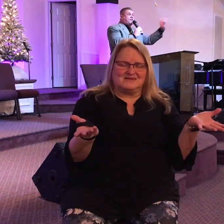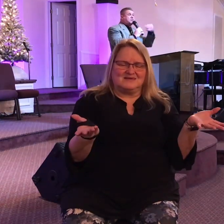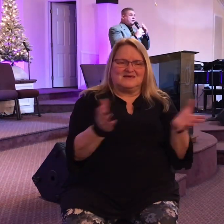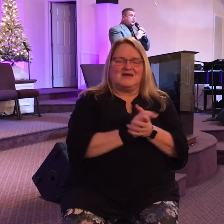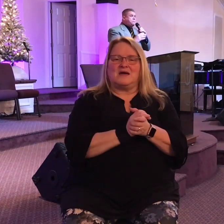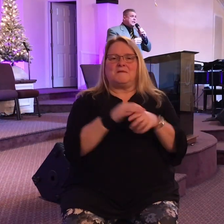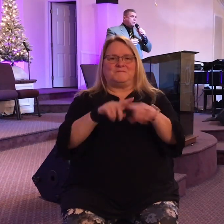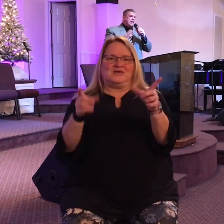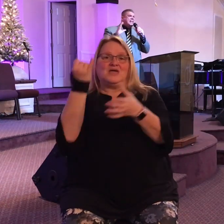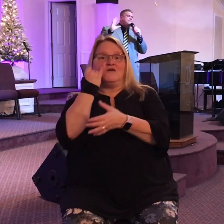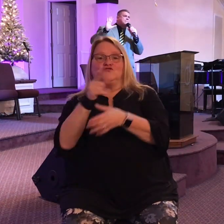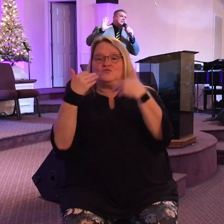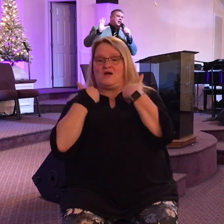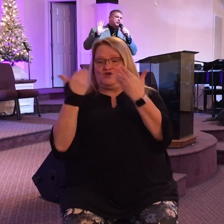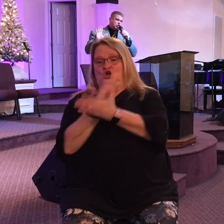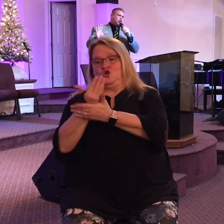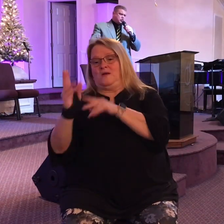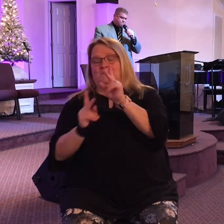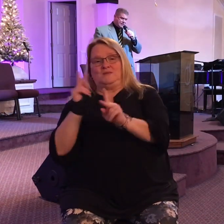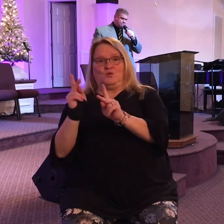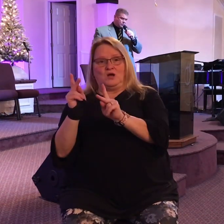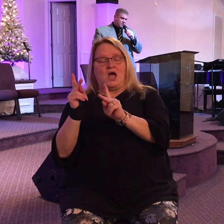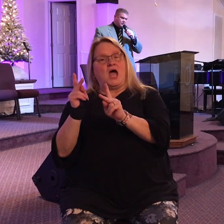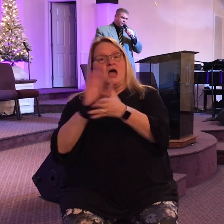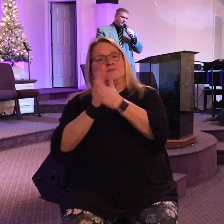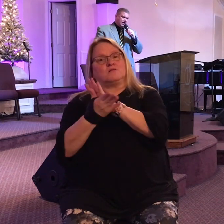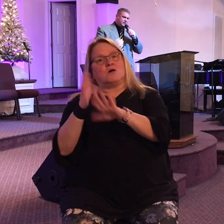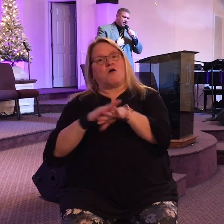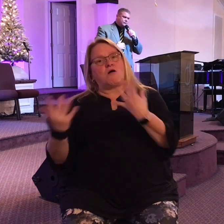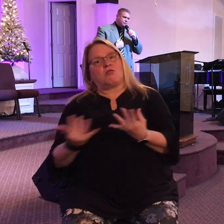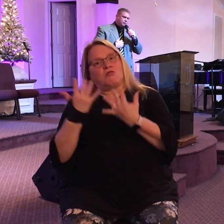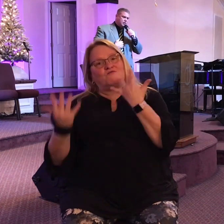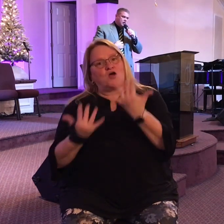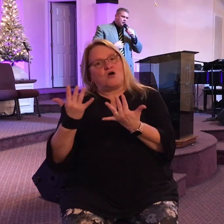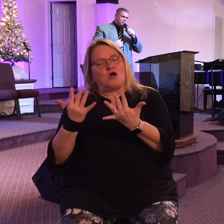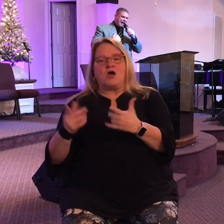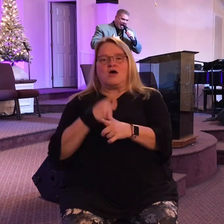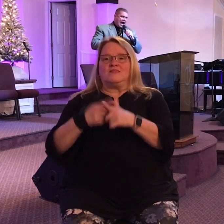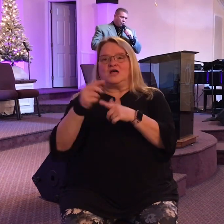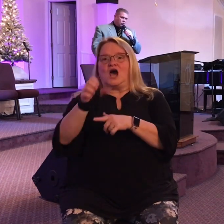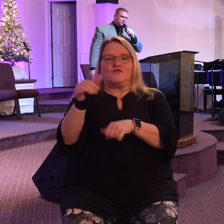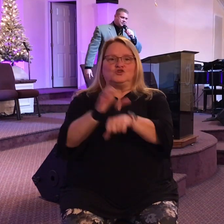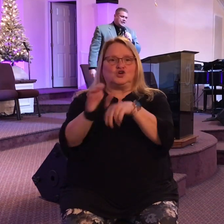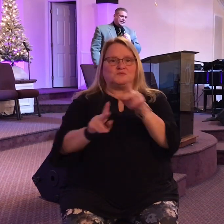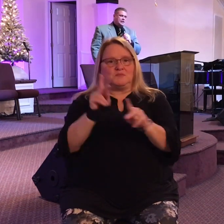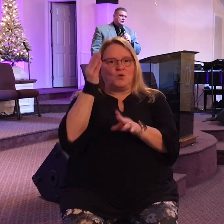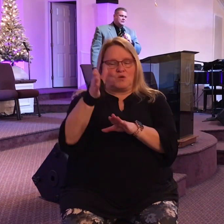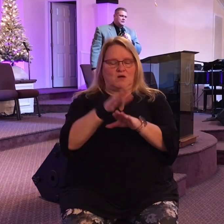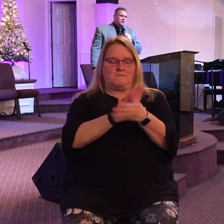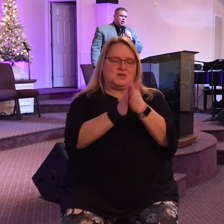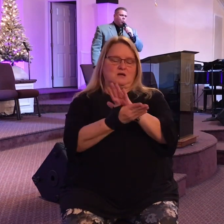an influx of new people, it even makes other church people feel uncomfortable. But I want to